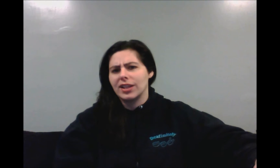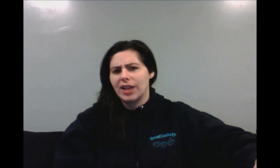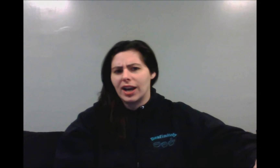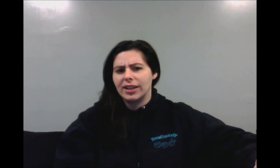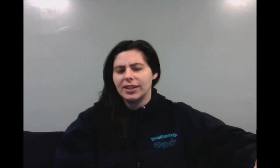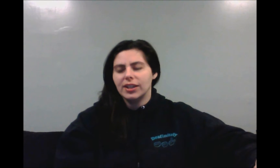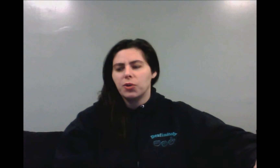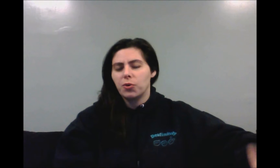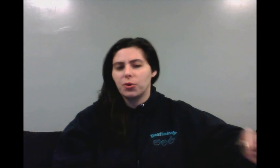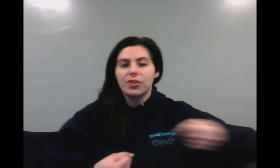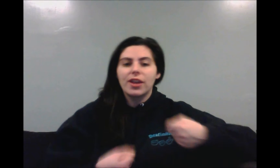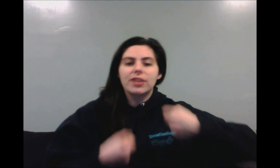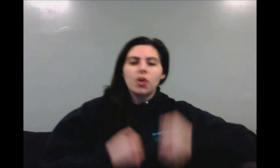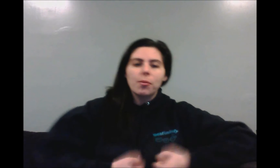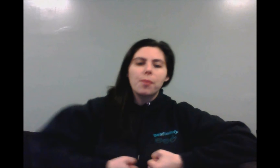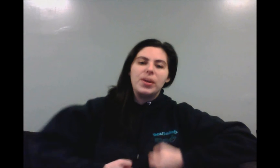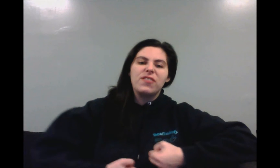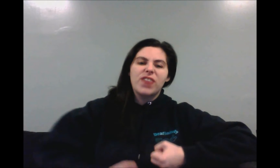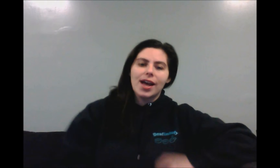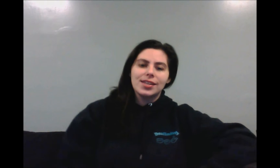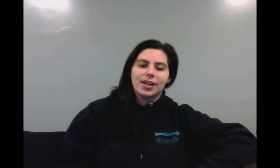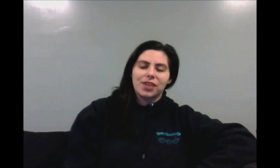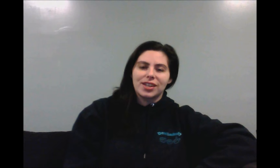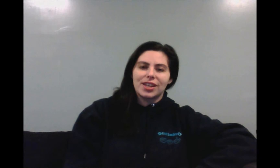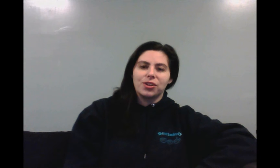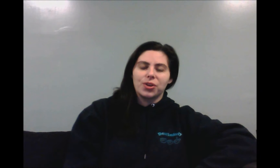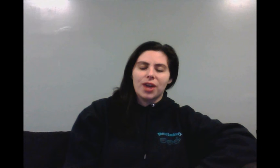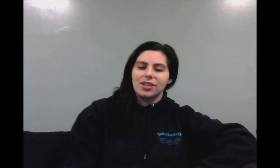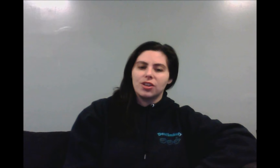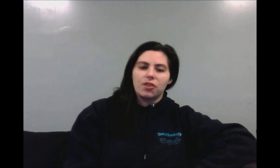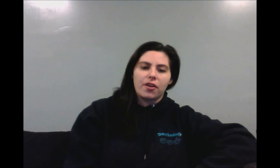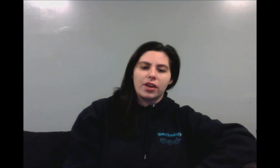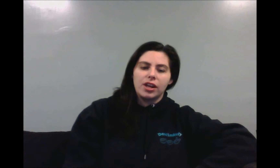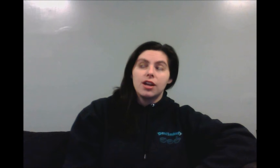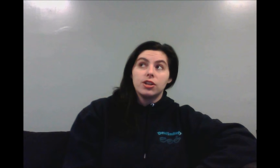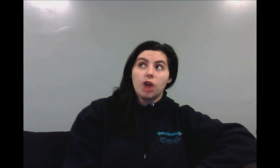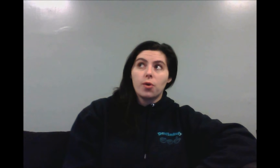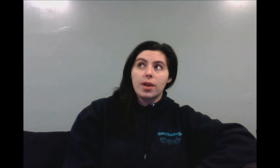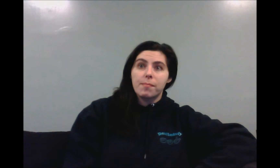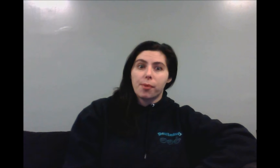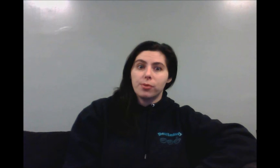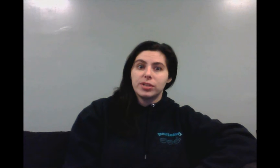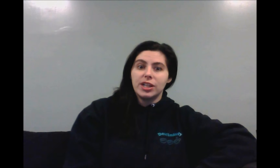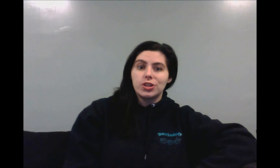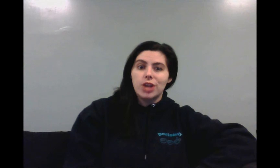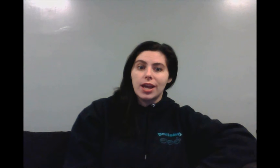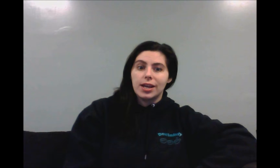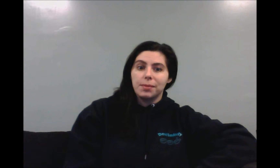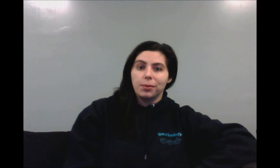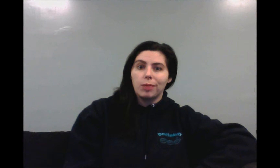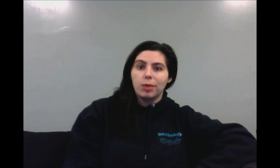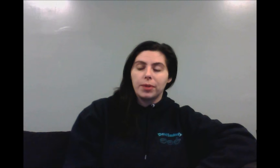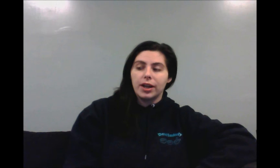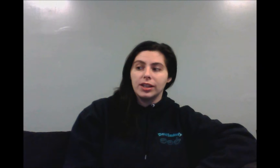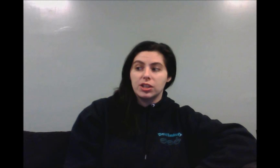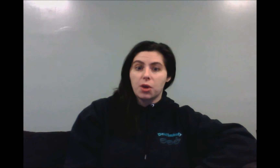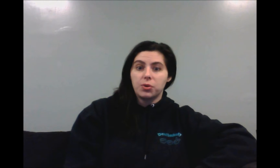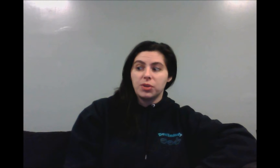guy. The normal beef guys, like, are like that on Long Island, are very, yo, get my protein shake and blah, blah, blah. Let's go do this